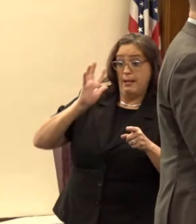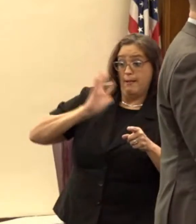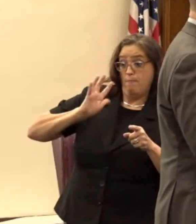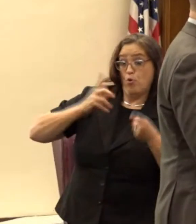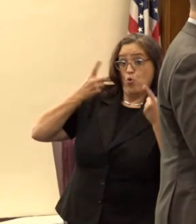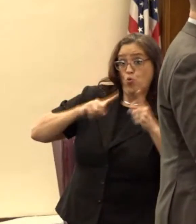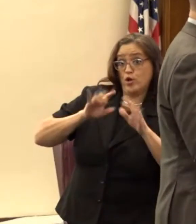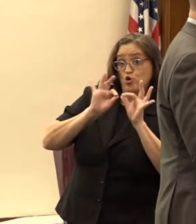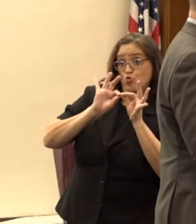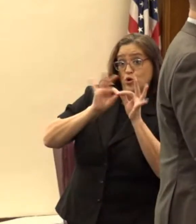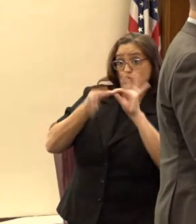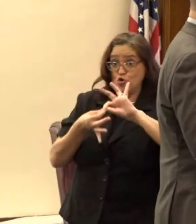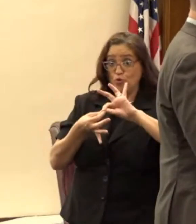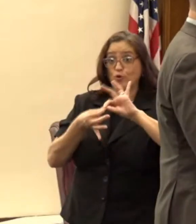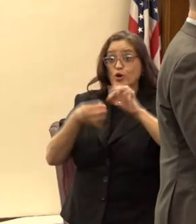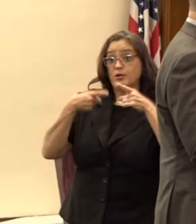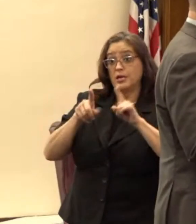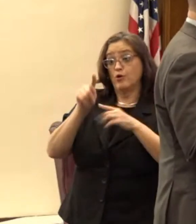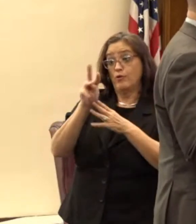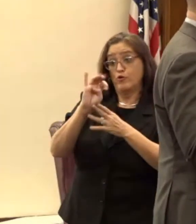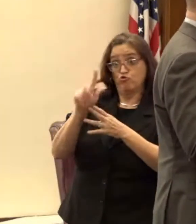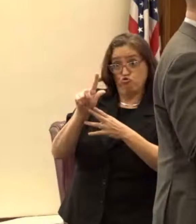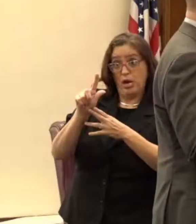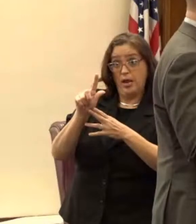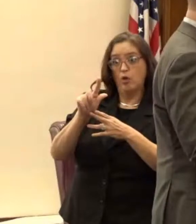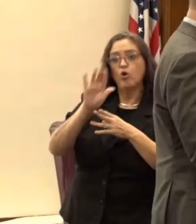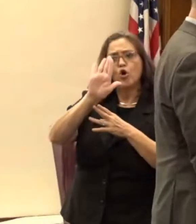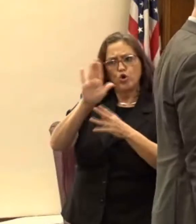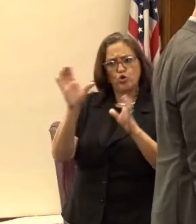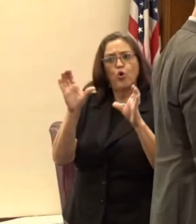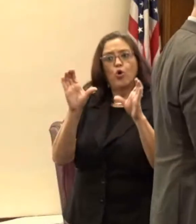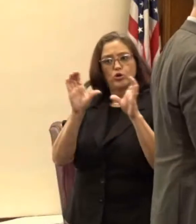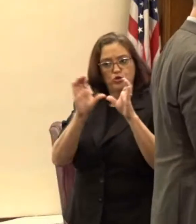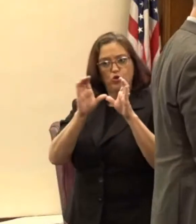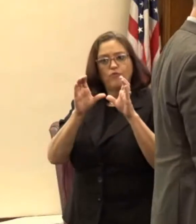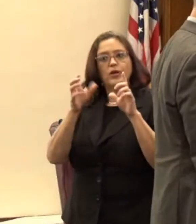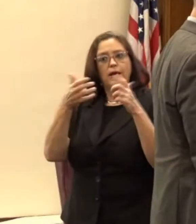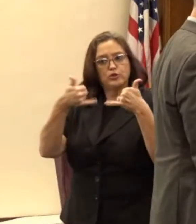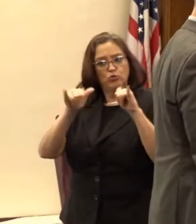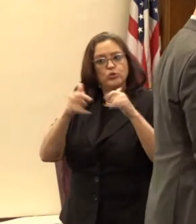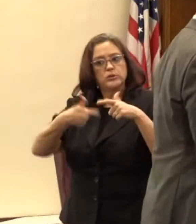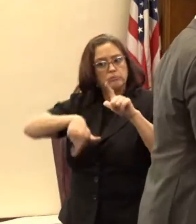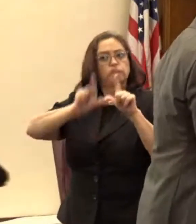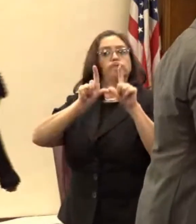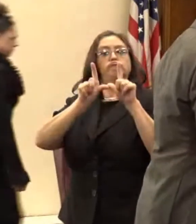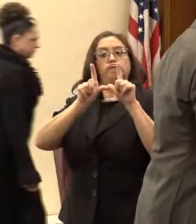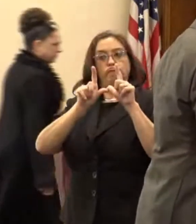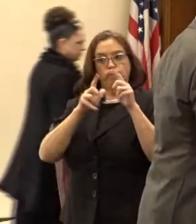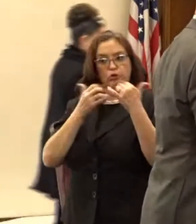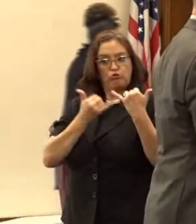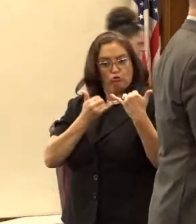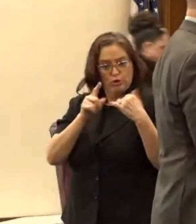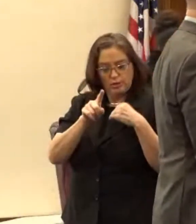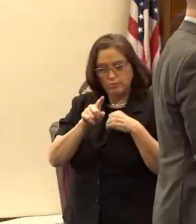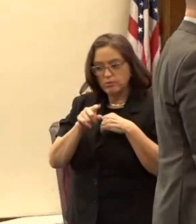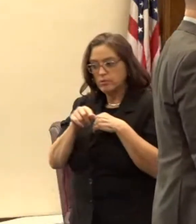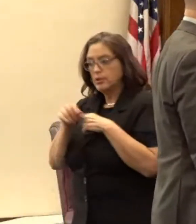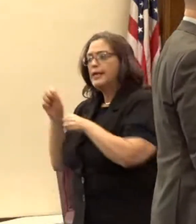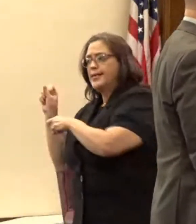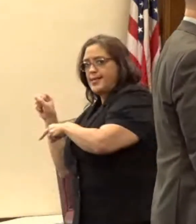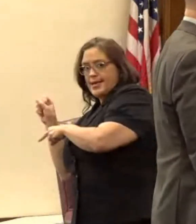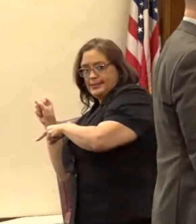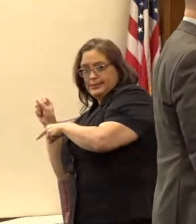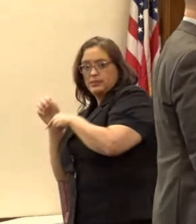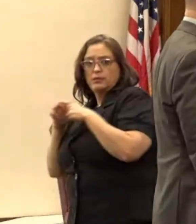served as an interpreter during the proceedings in Mr. Harris's case? Yes. How did you come to